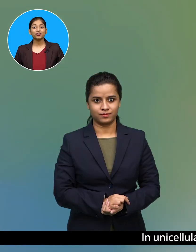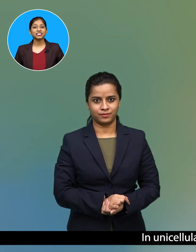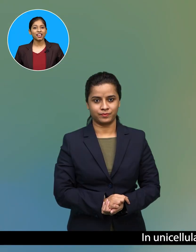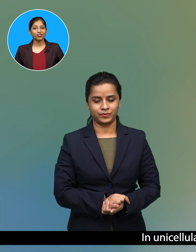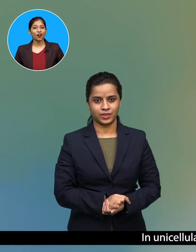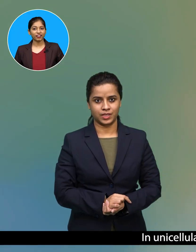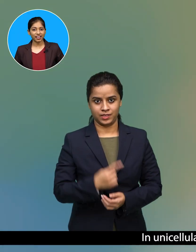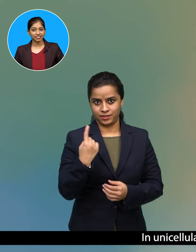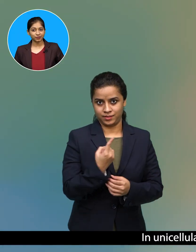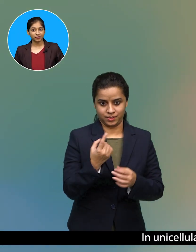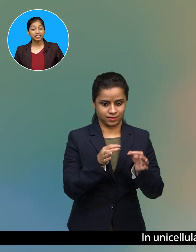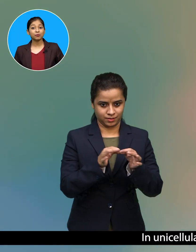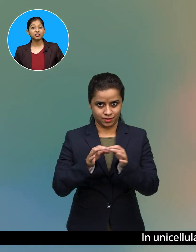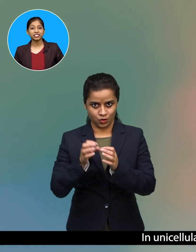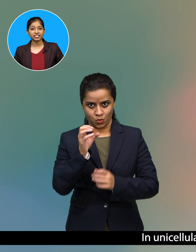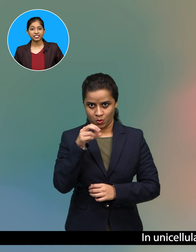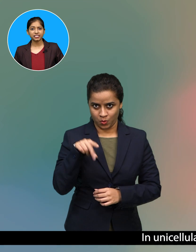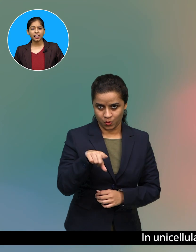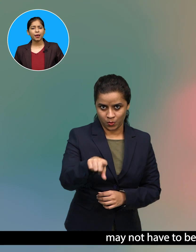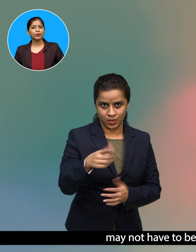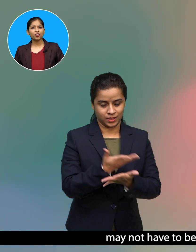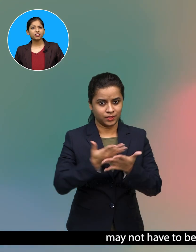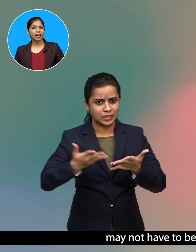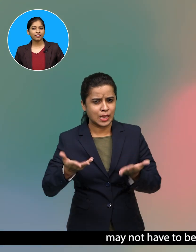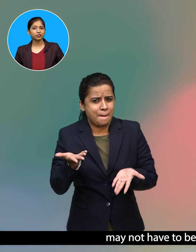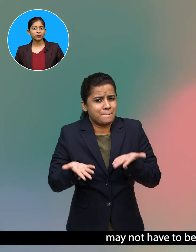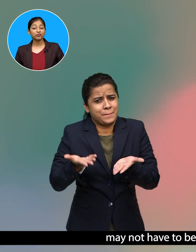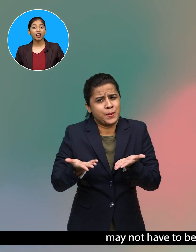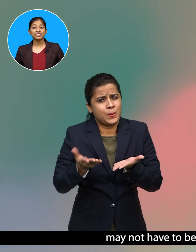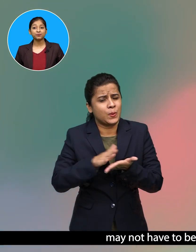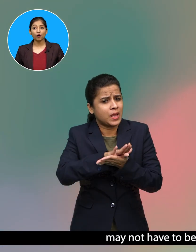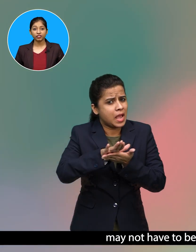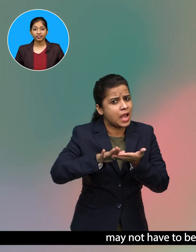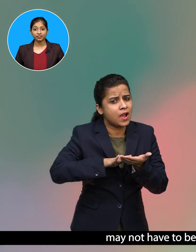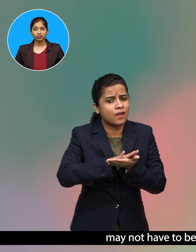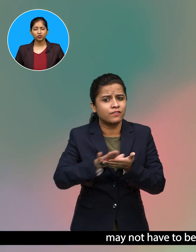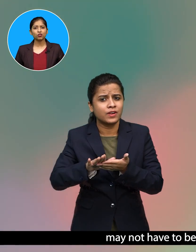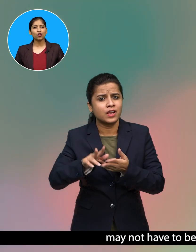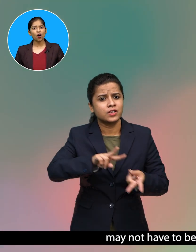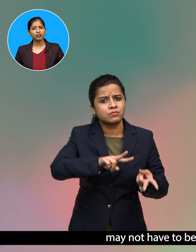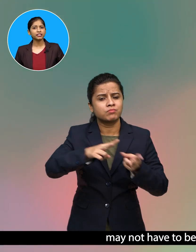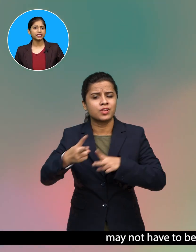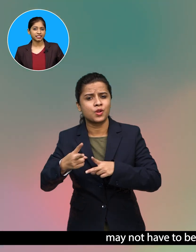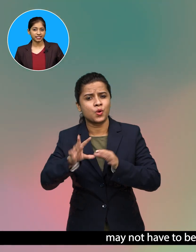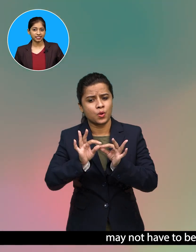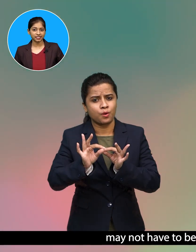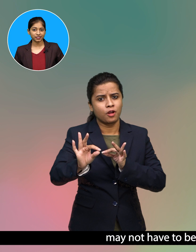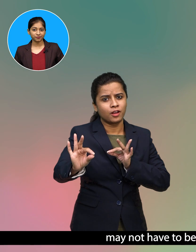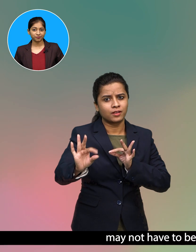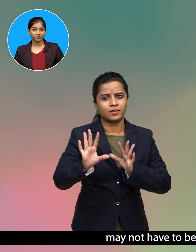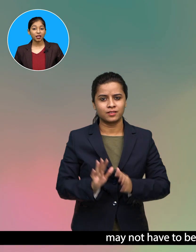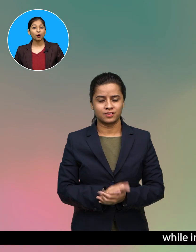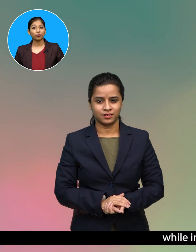In unicellular organisms, substances may not have to be transported to longer